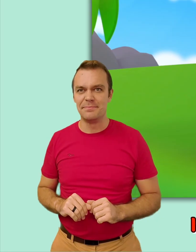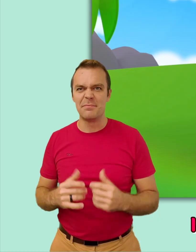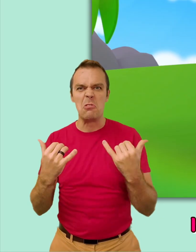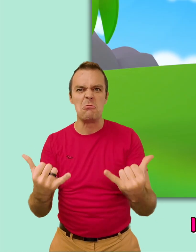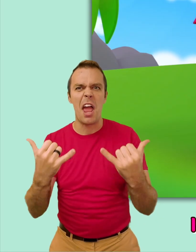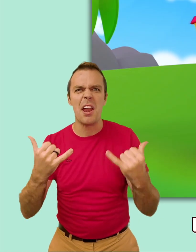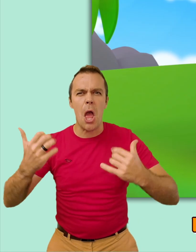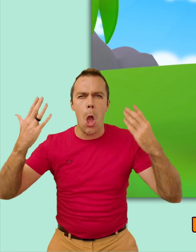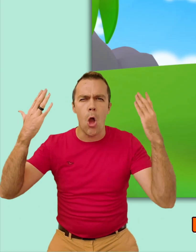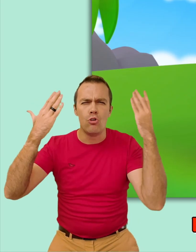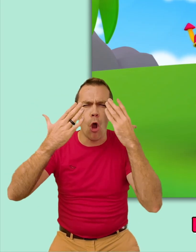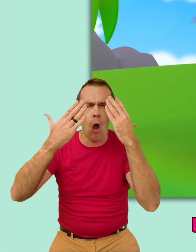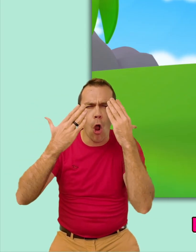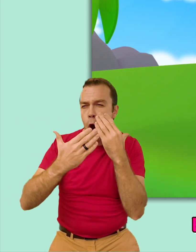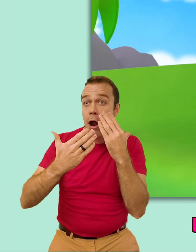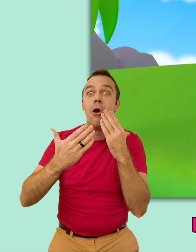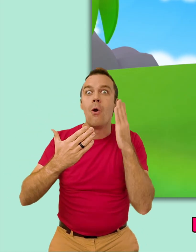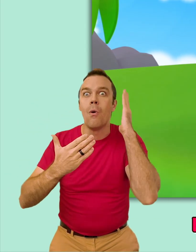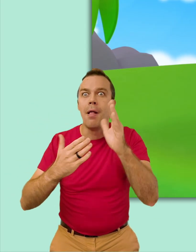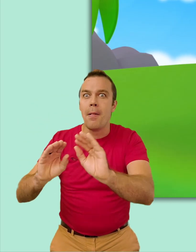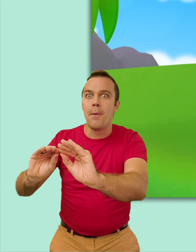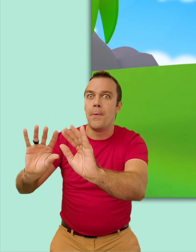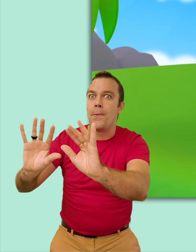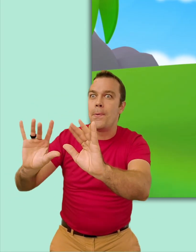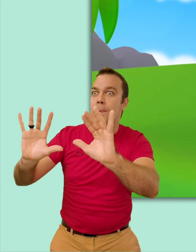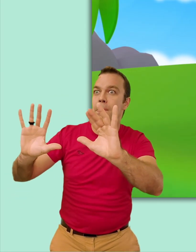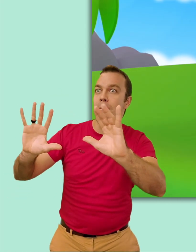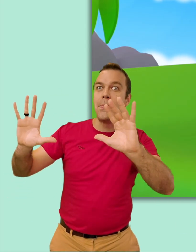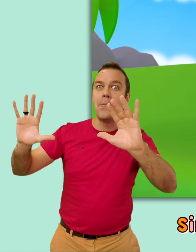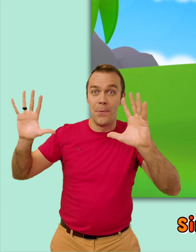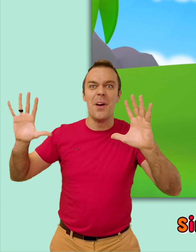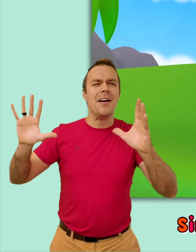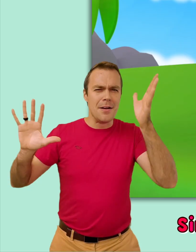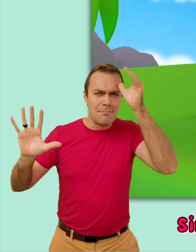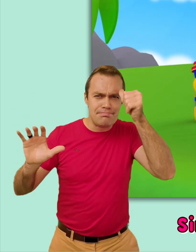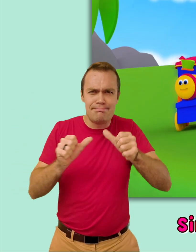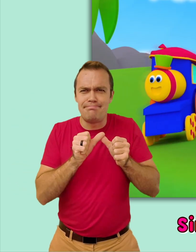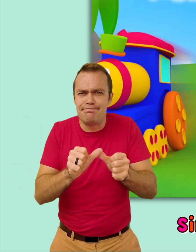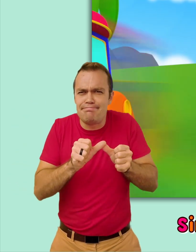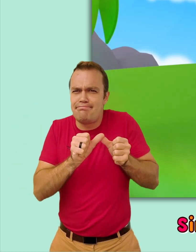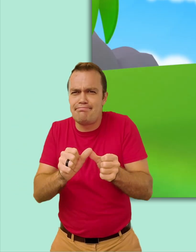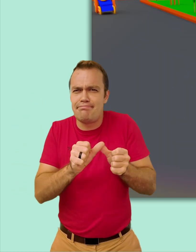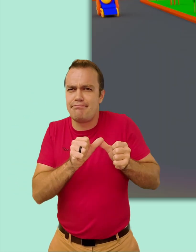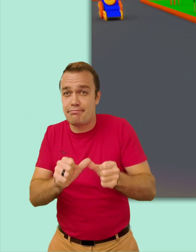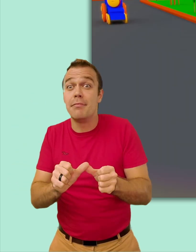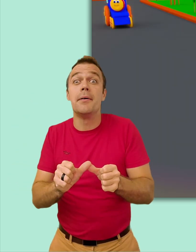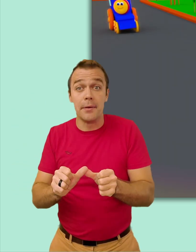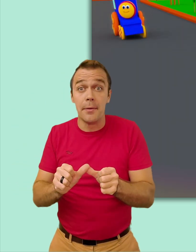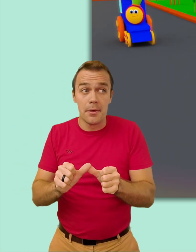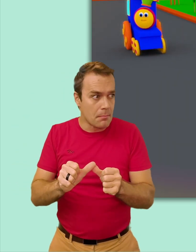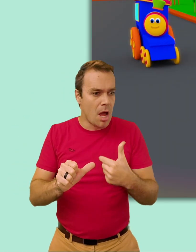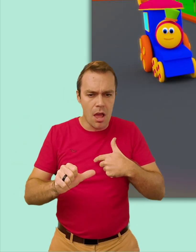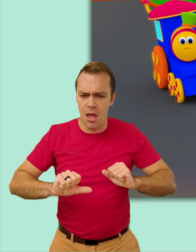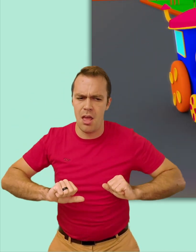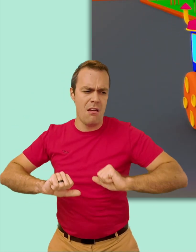It's dark at the moment, but it will be light soon. I'm gonna keep on going, singing on this brave tune. I won't take